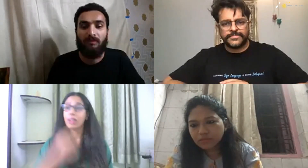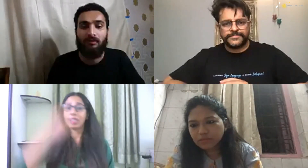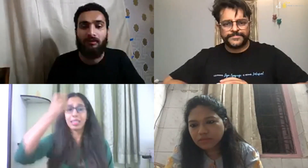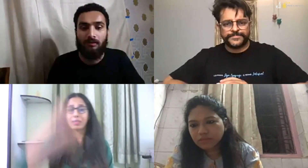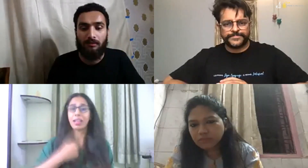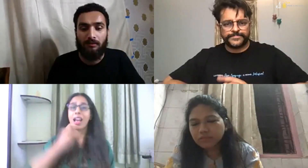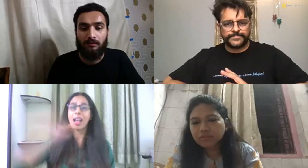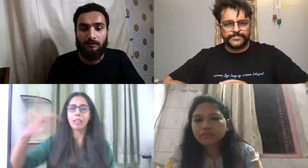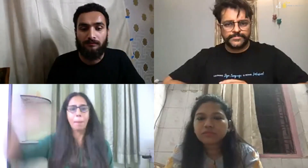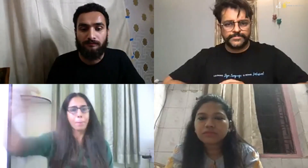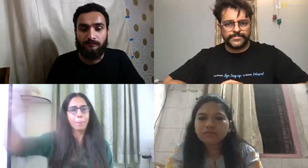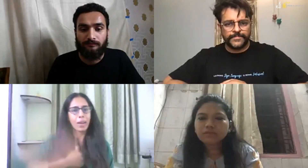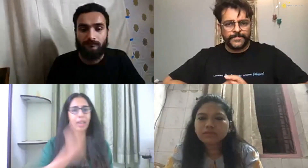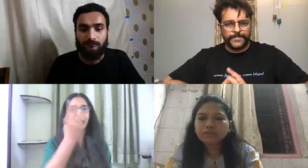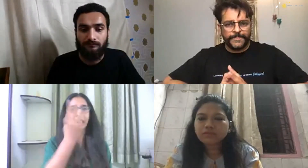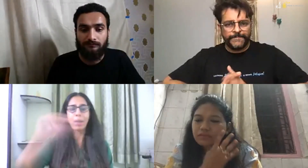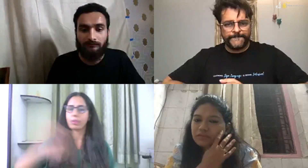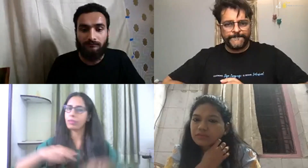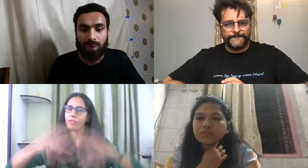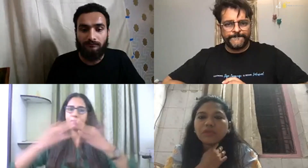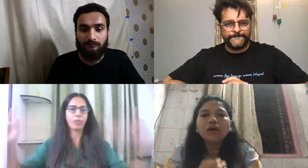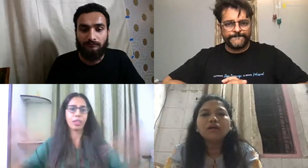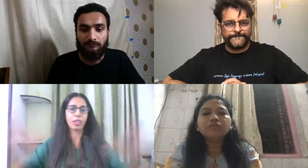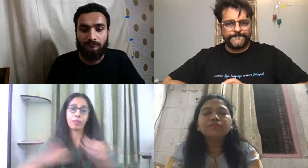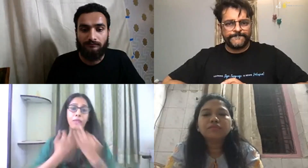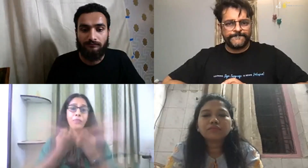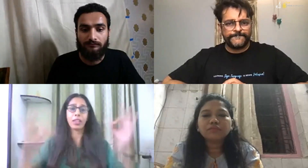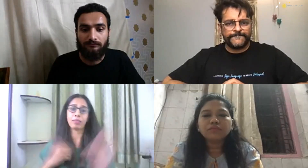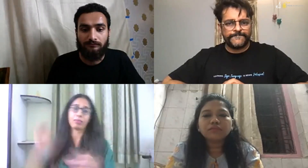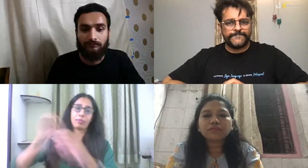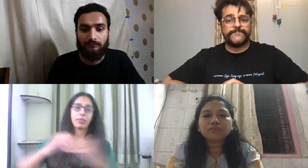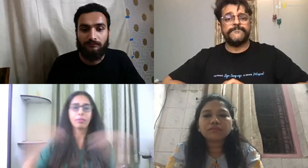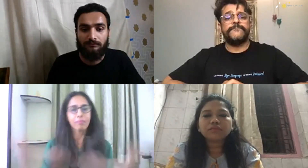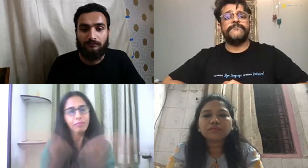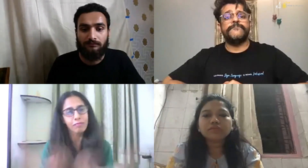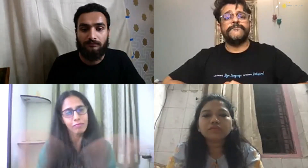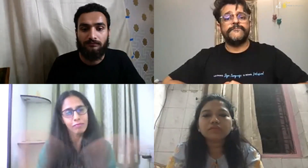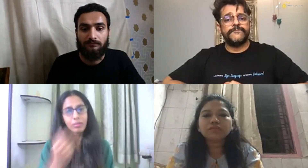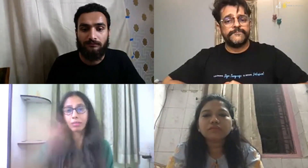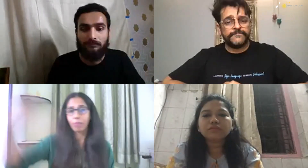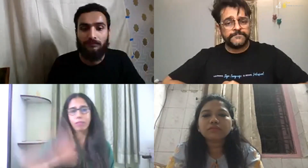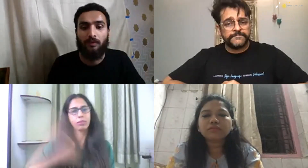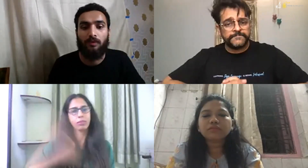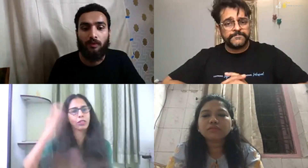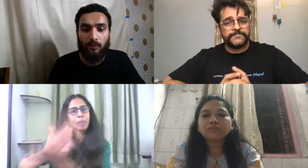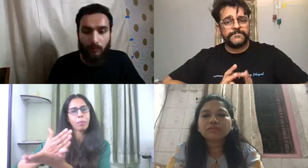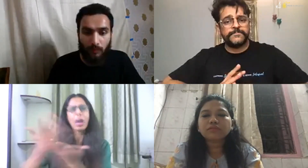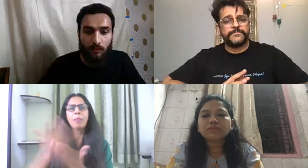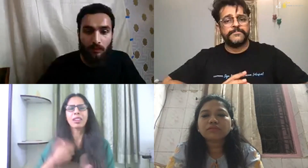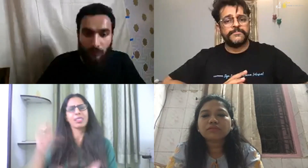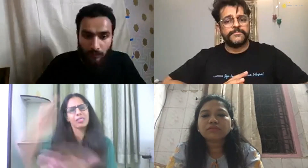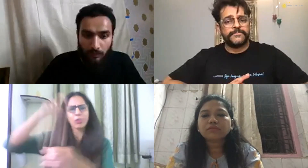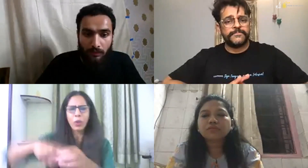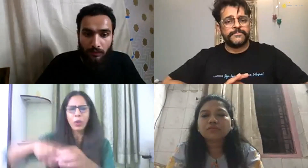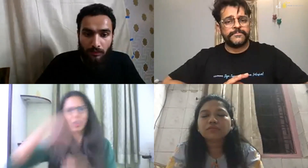no, I was like, I will not go from that academy, and I will learn from there only. So I